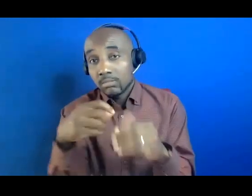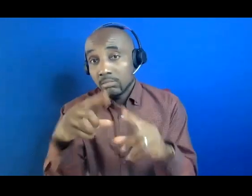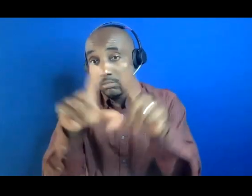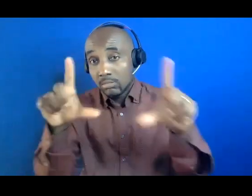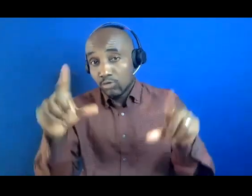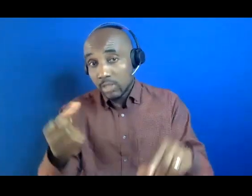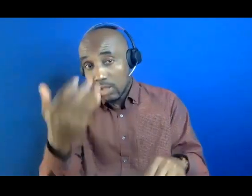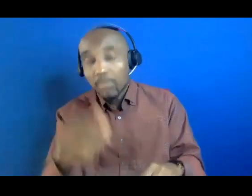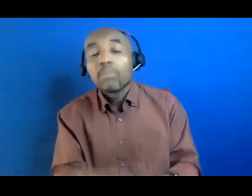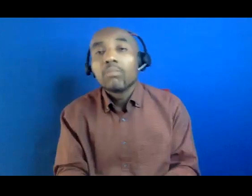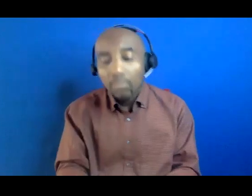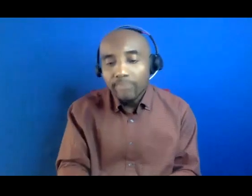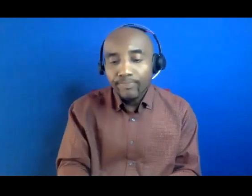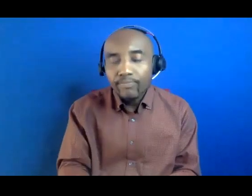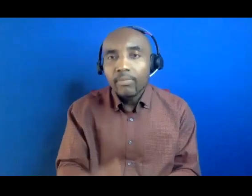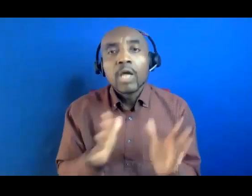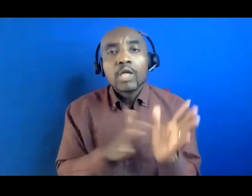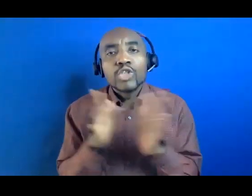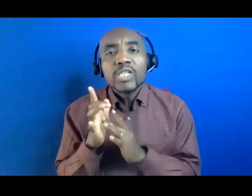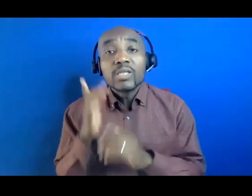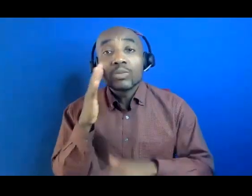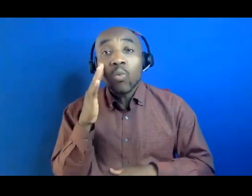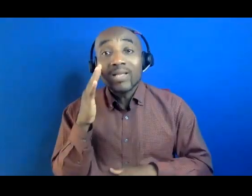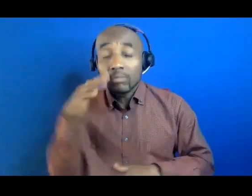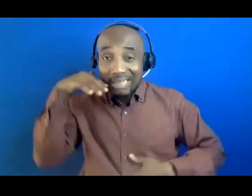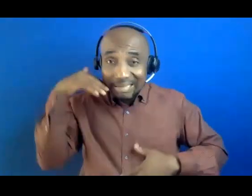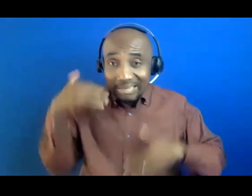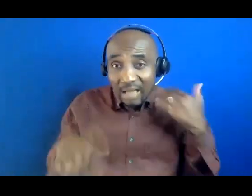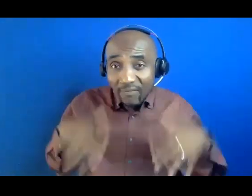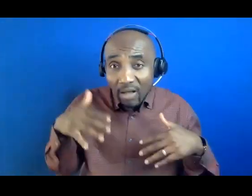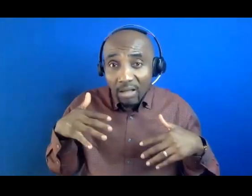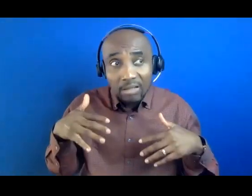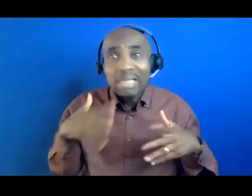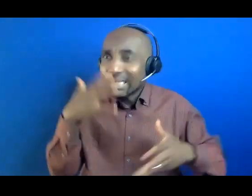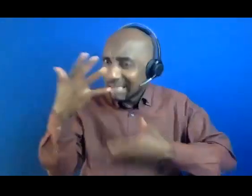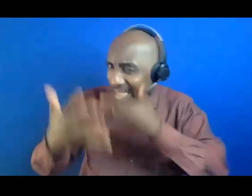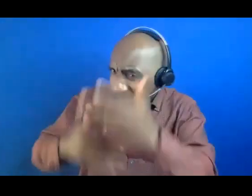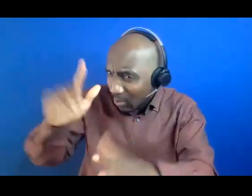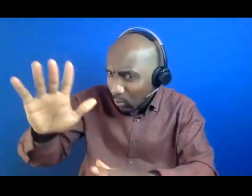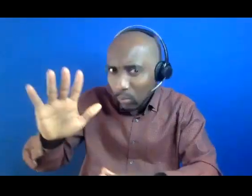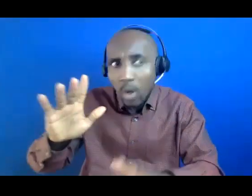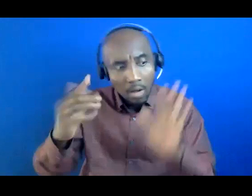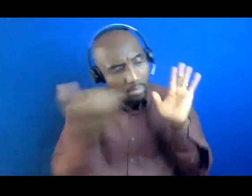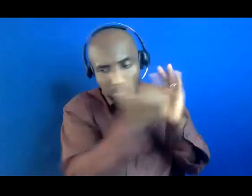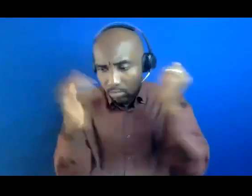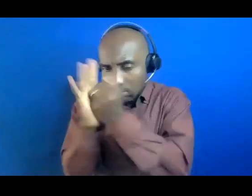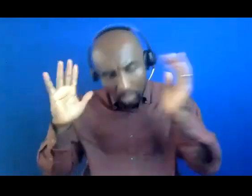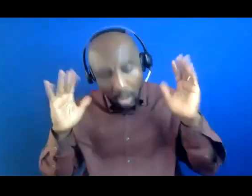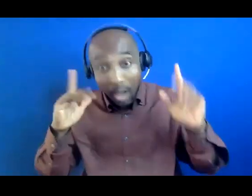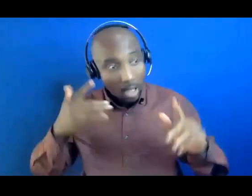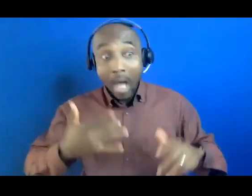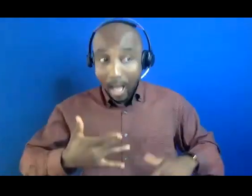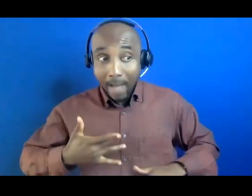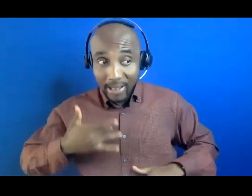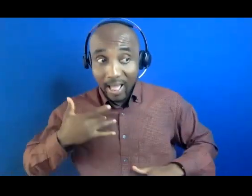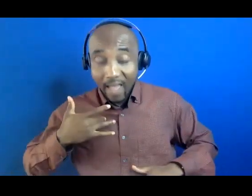After his suffering, Jesus presented himself to them and gave many convincing proofs that he was alive. He appeared to them over a period of